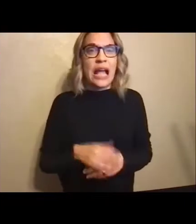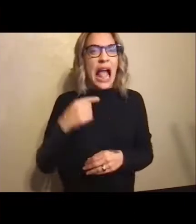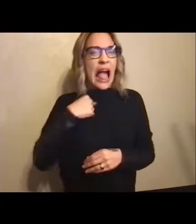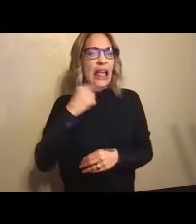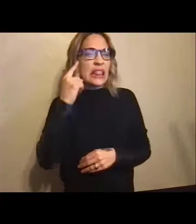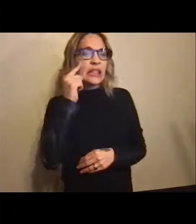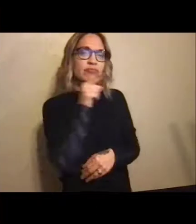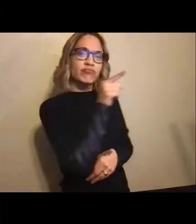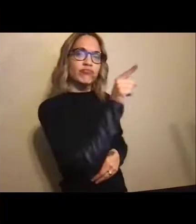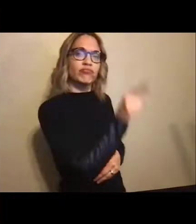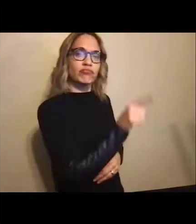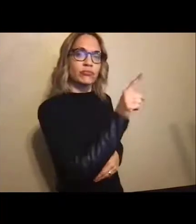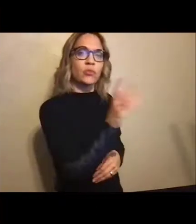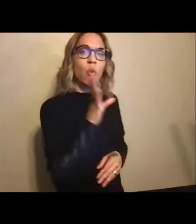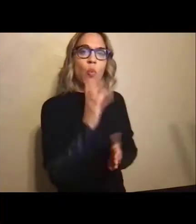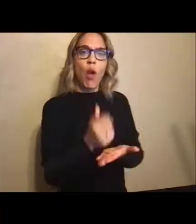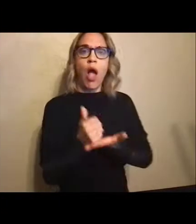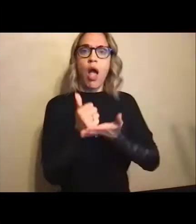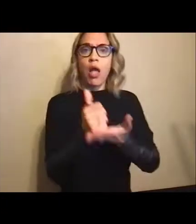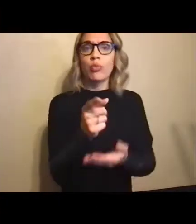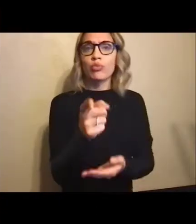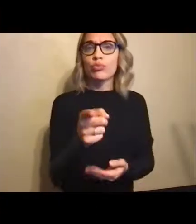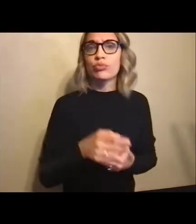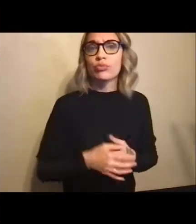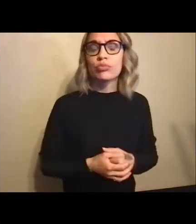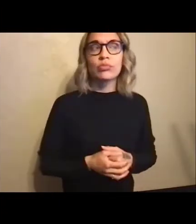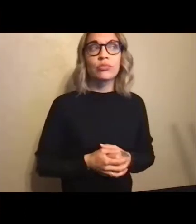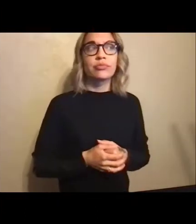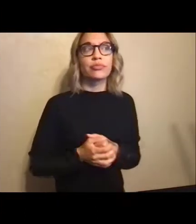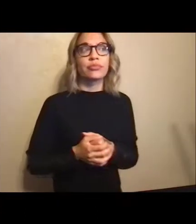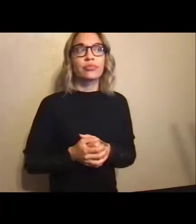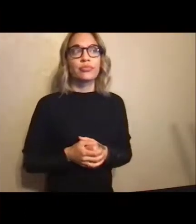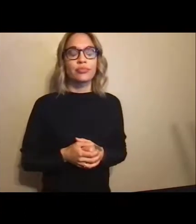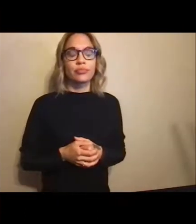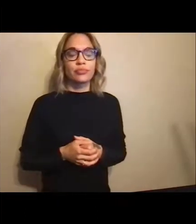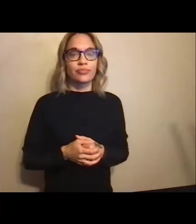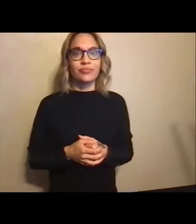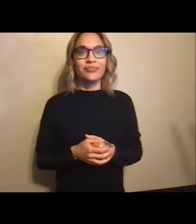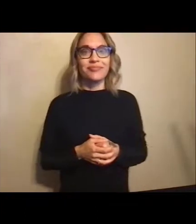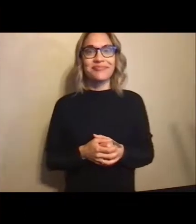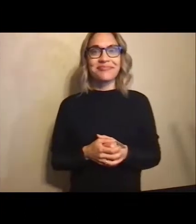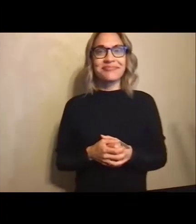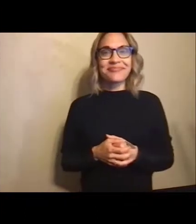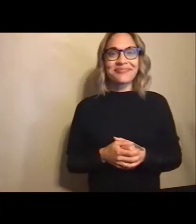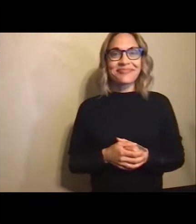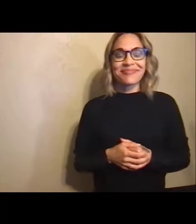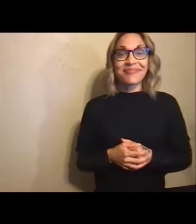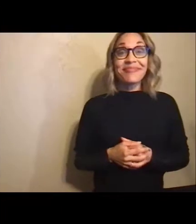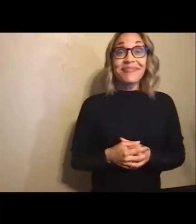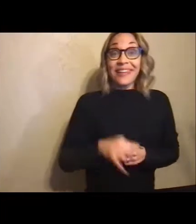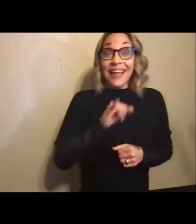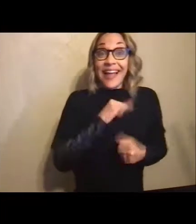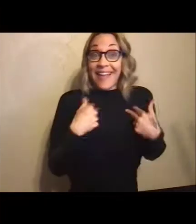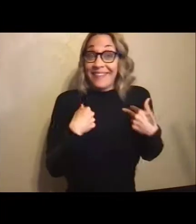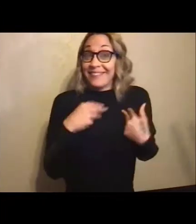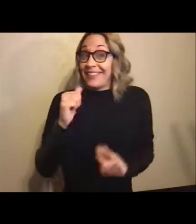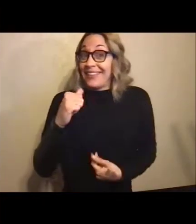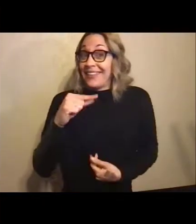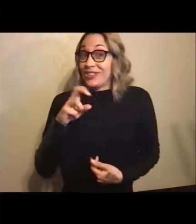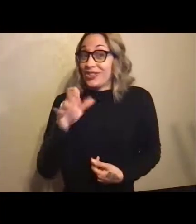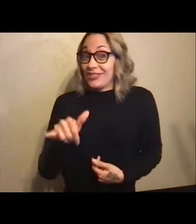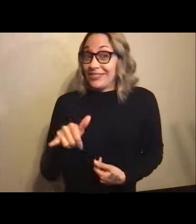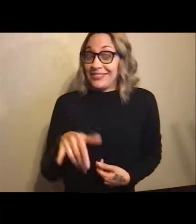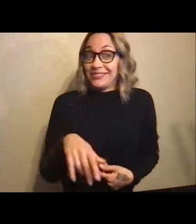Now, for the person who just asked that question, I think this next slide is really going to help you.